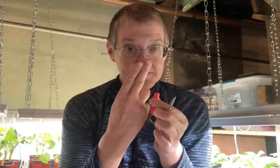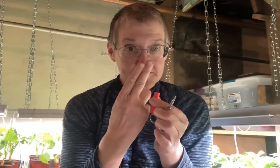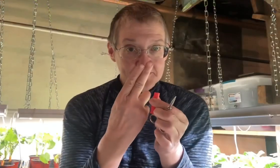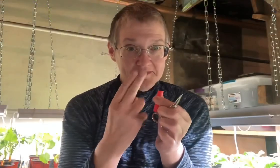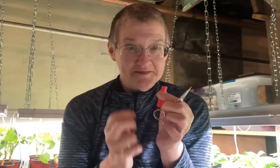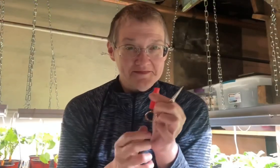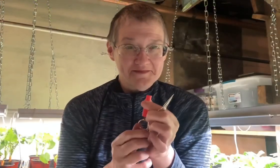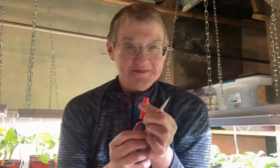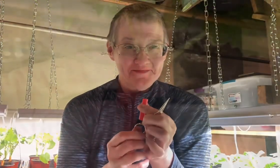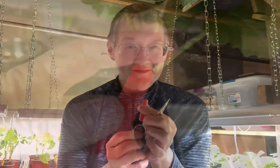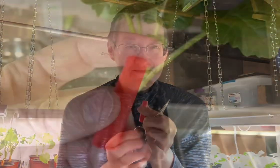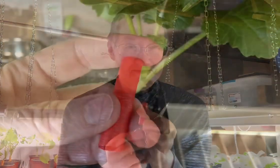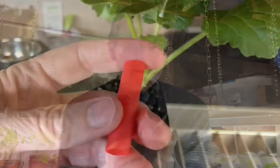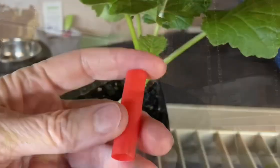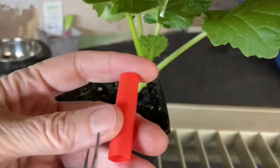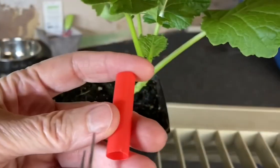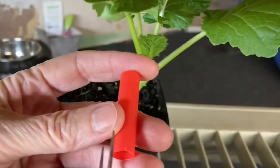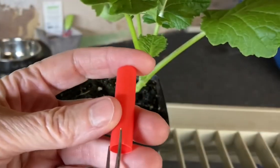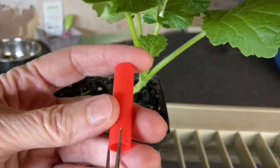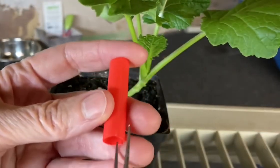Cut a slit.